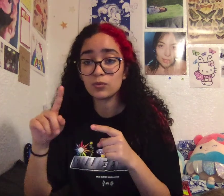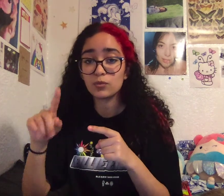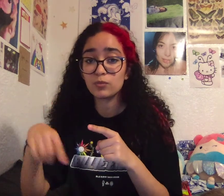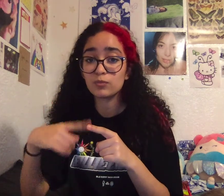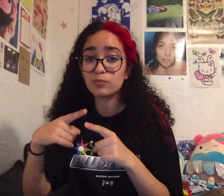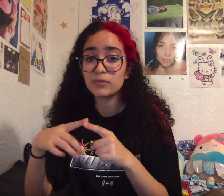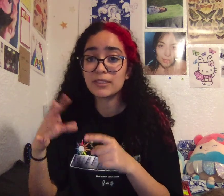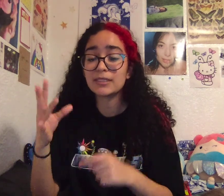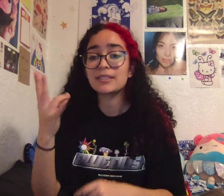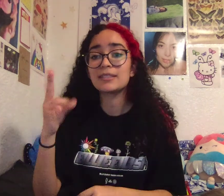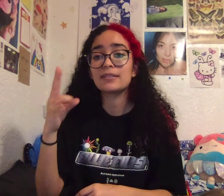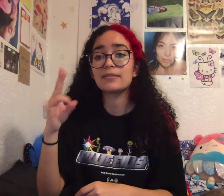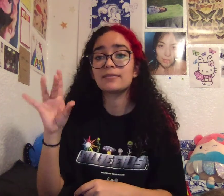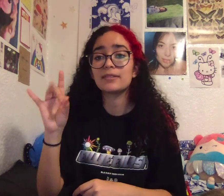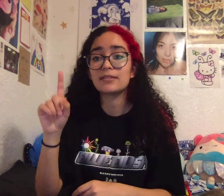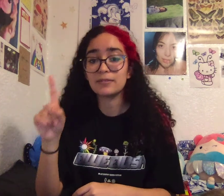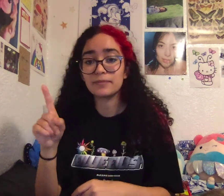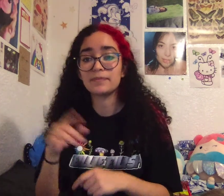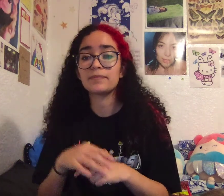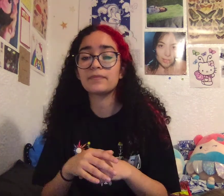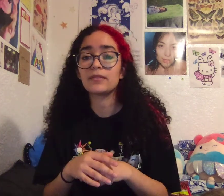finally find the planet Uranus.